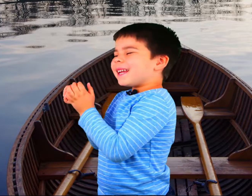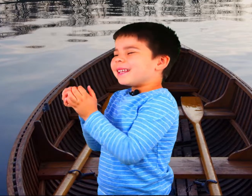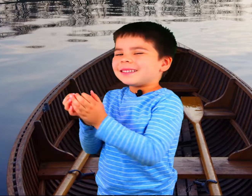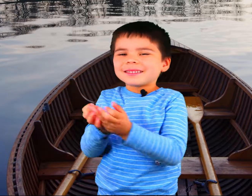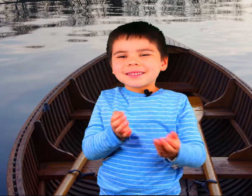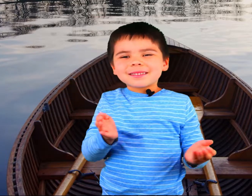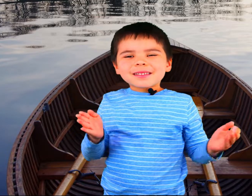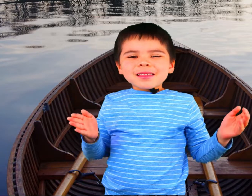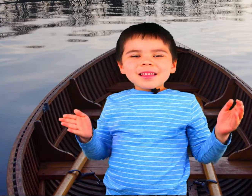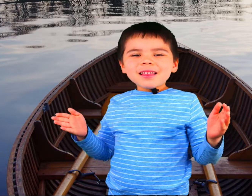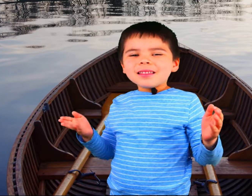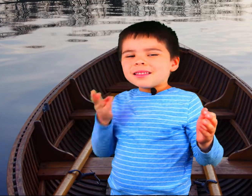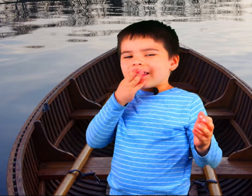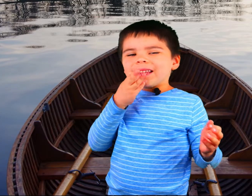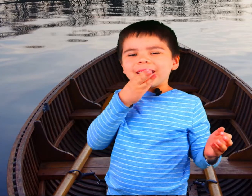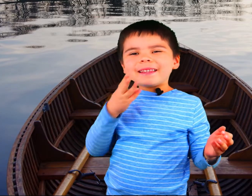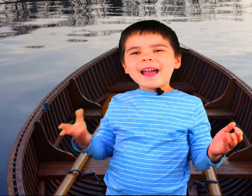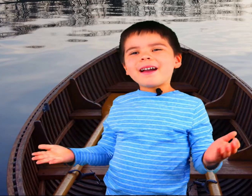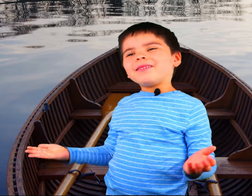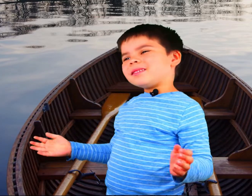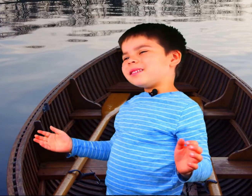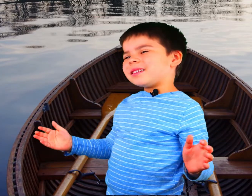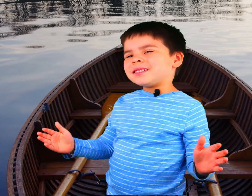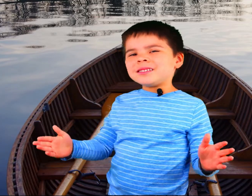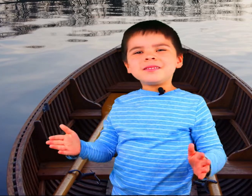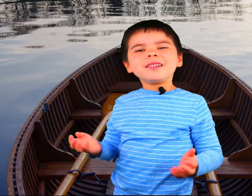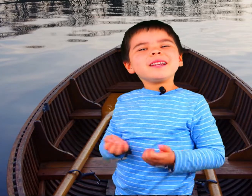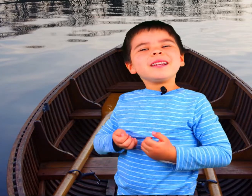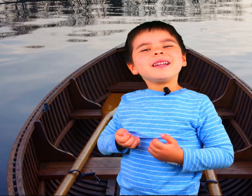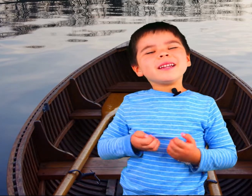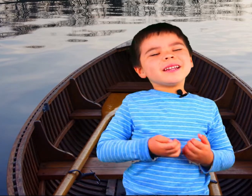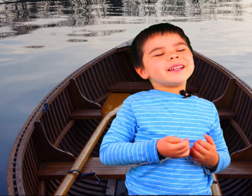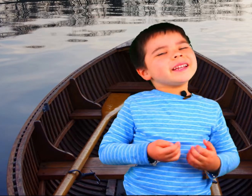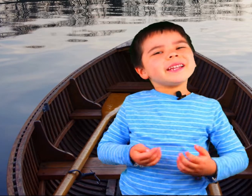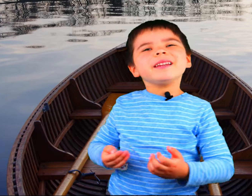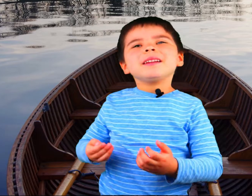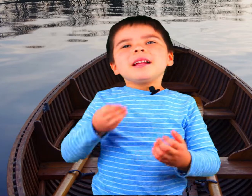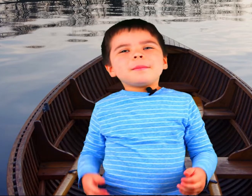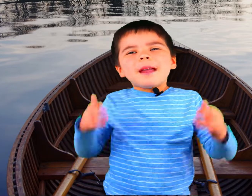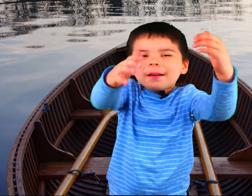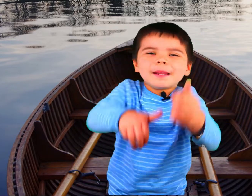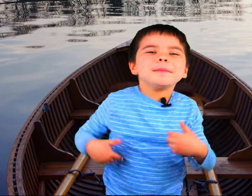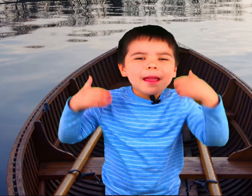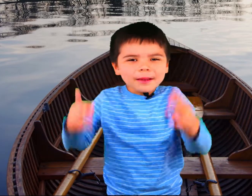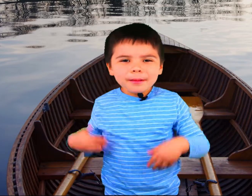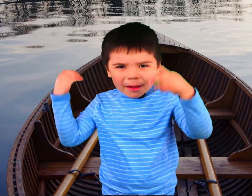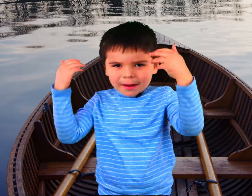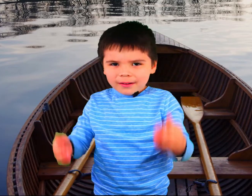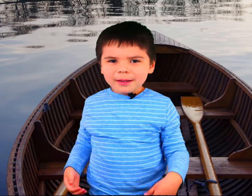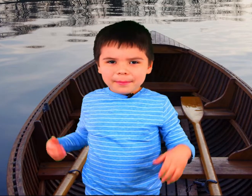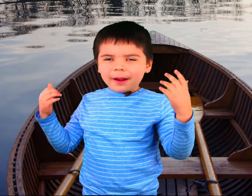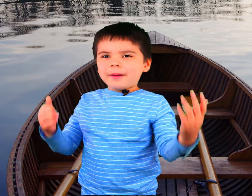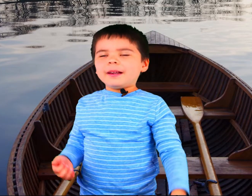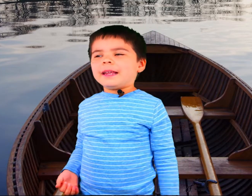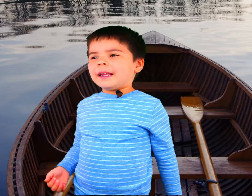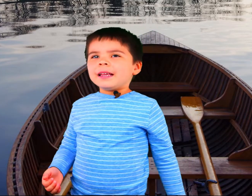gently down the stream. Merrily, merrily, merrily, merrily, merrily.